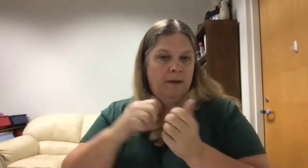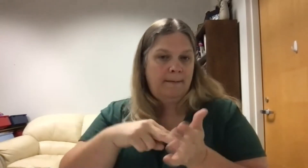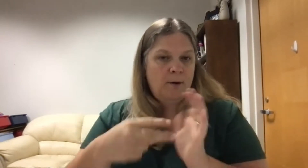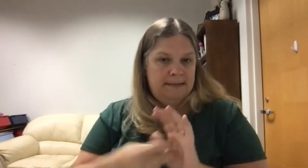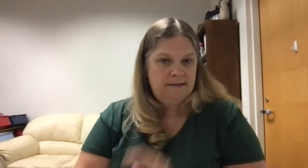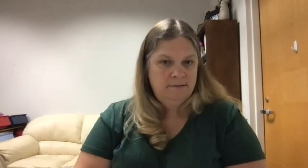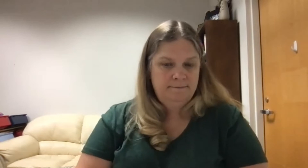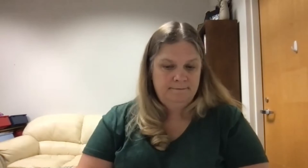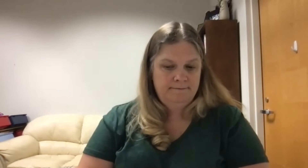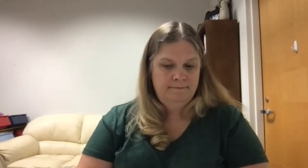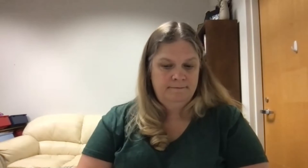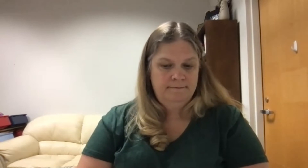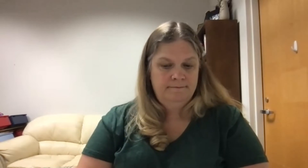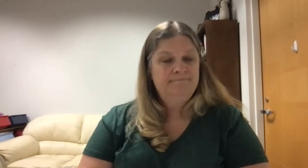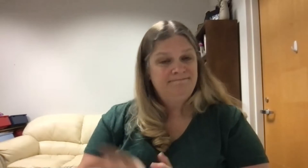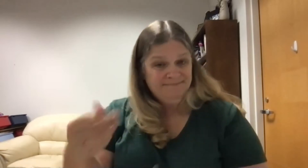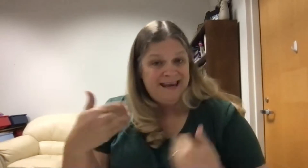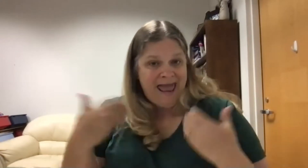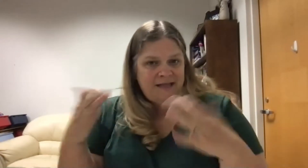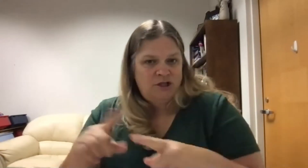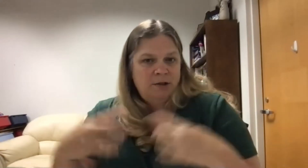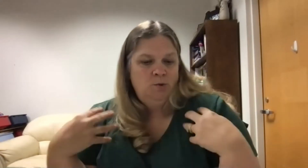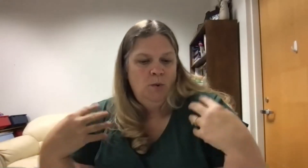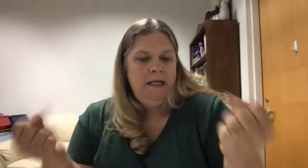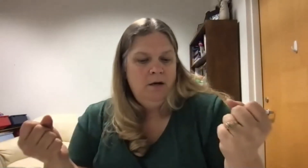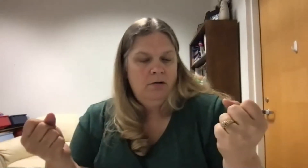a life with purpose?